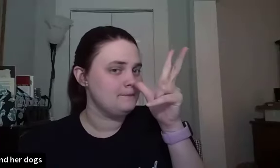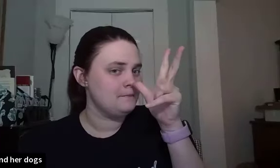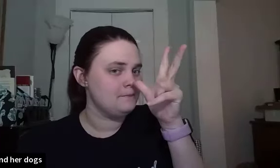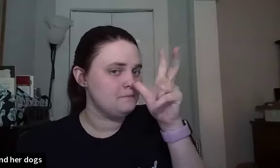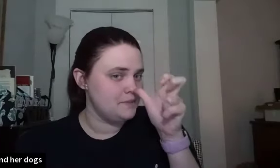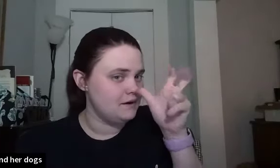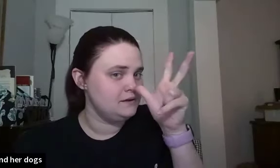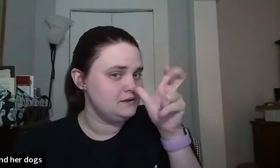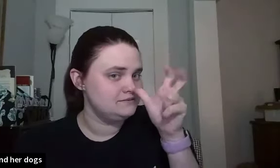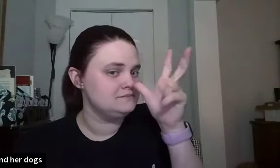Bug.